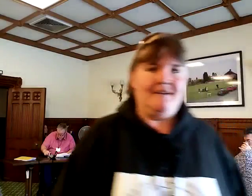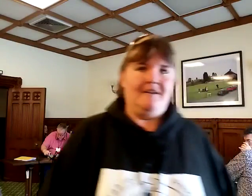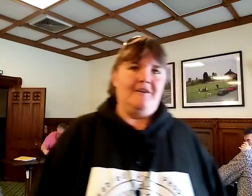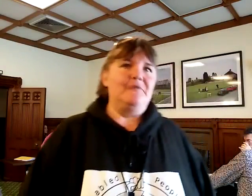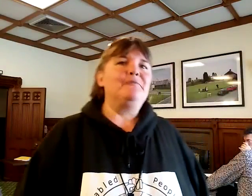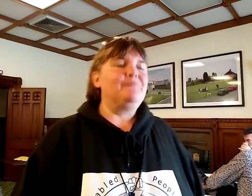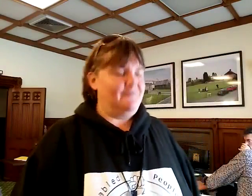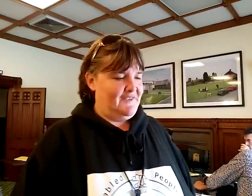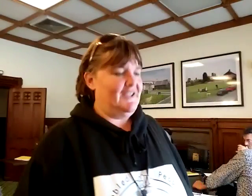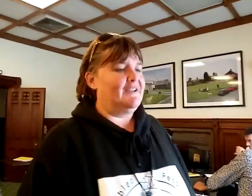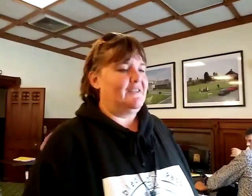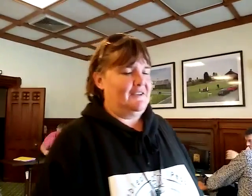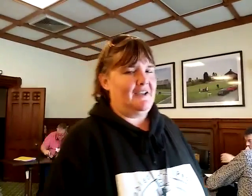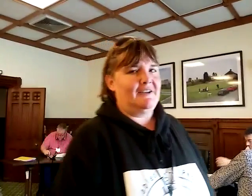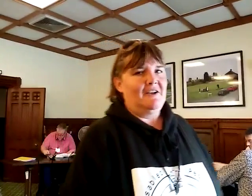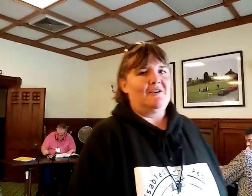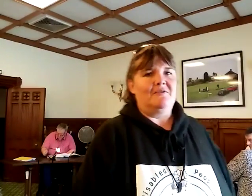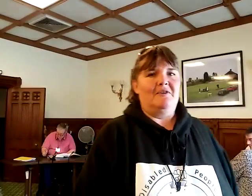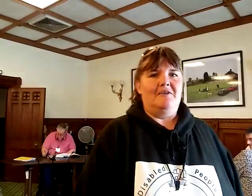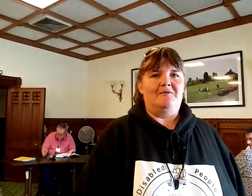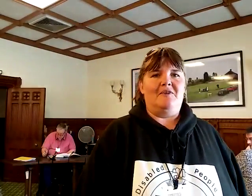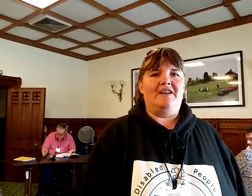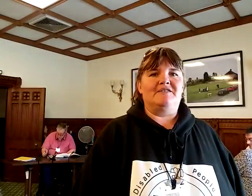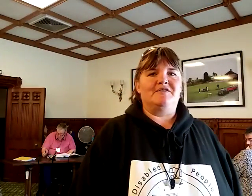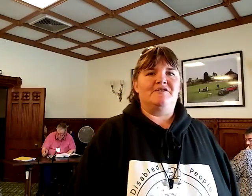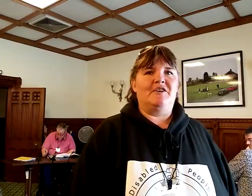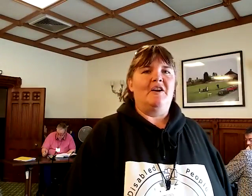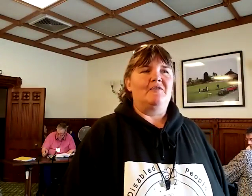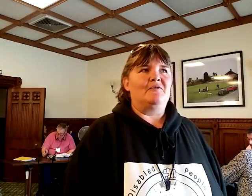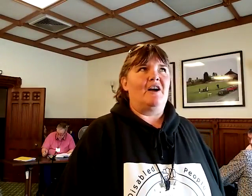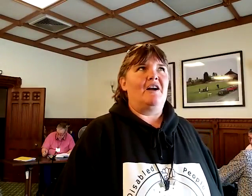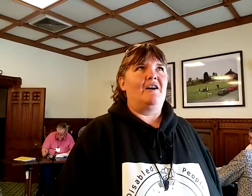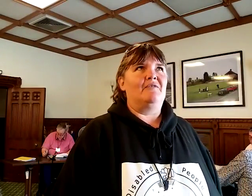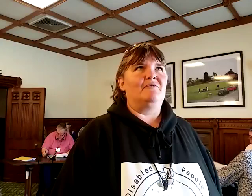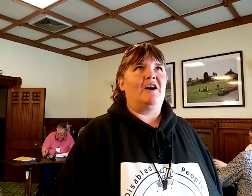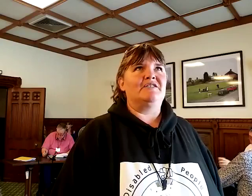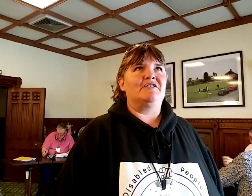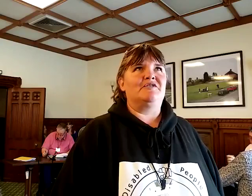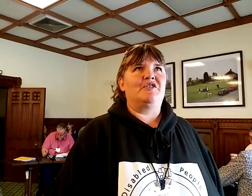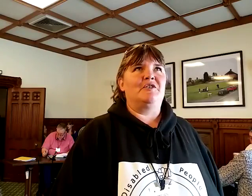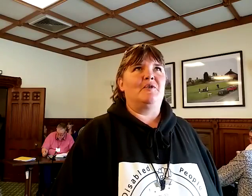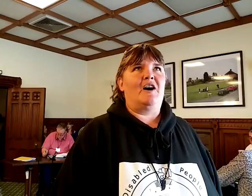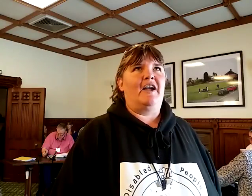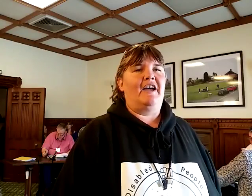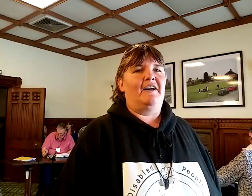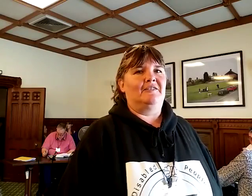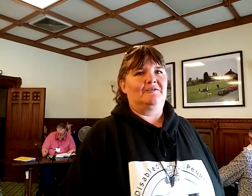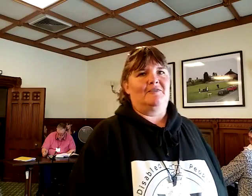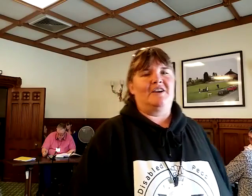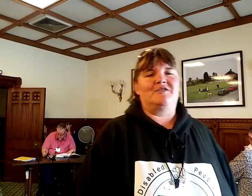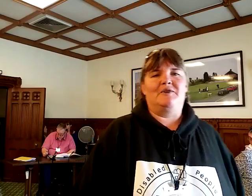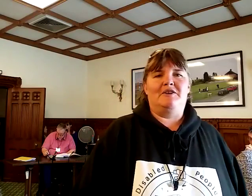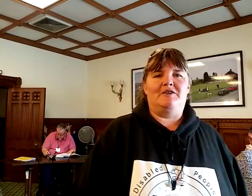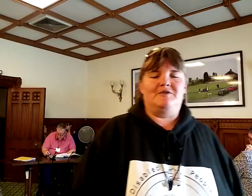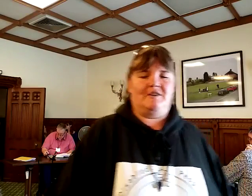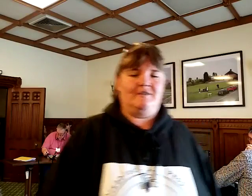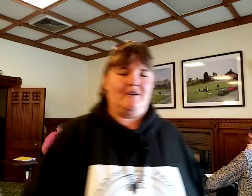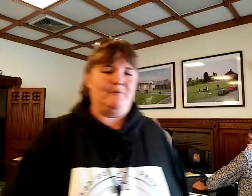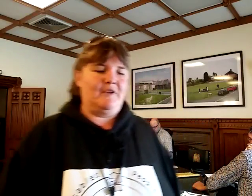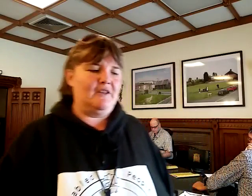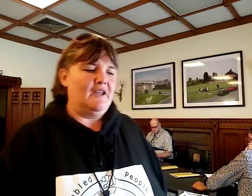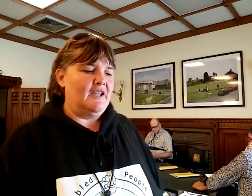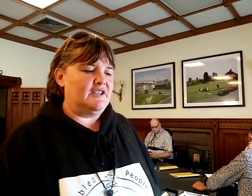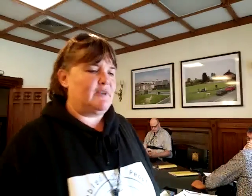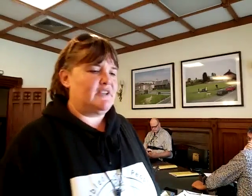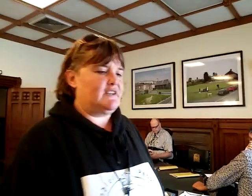out and send this off. Facebook, yeah. Google+, anything. Write to IL, write to